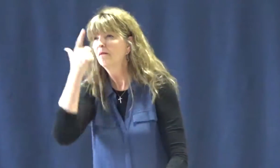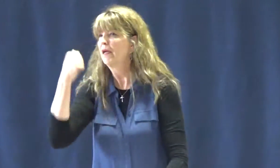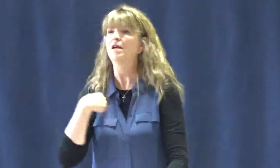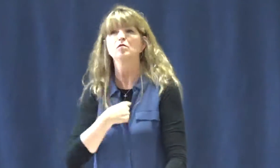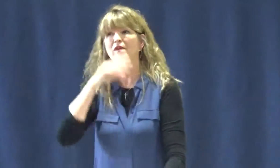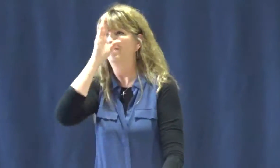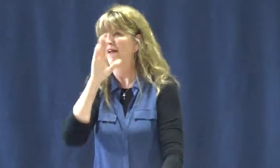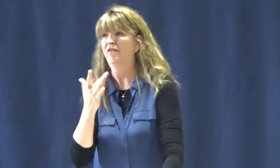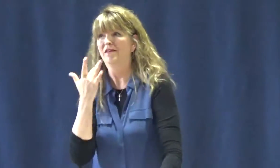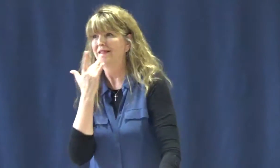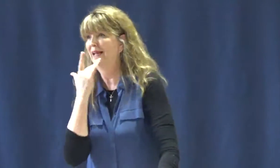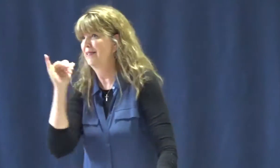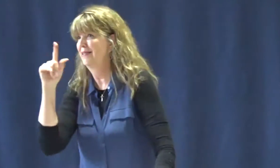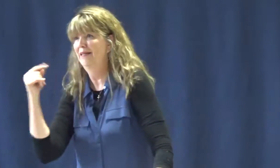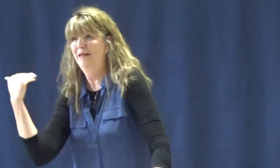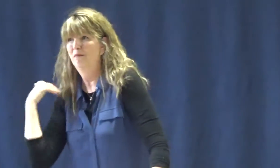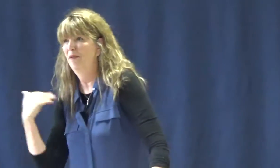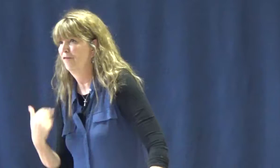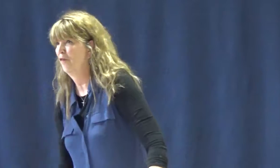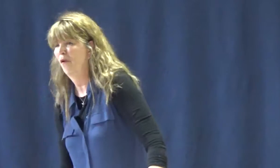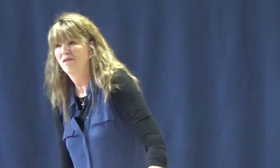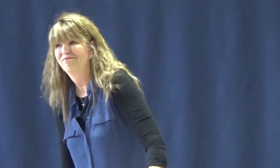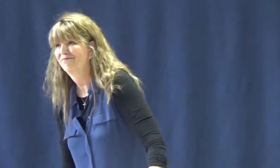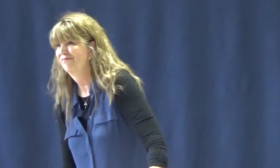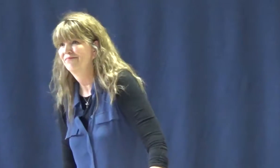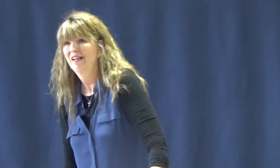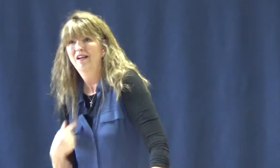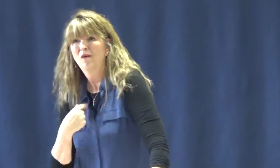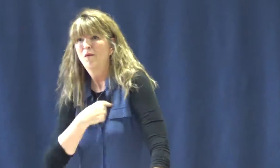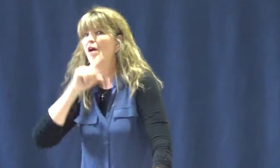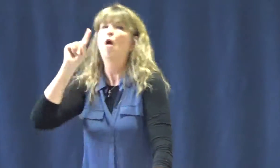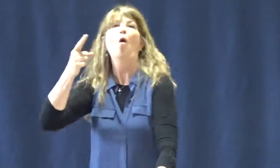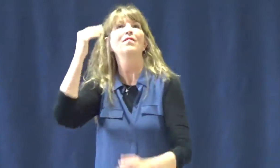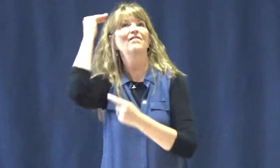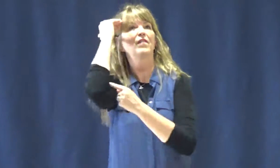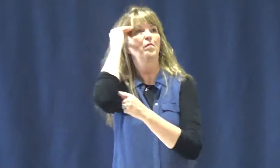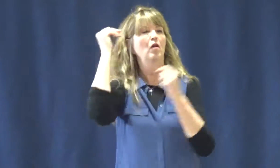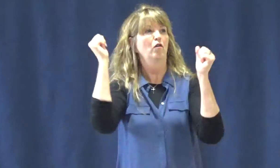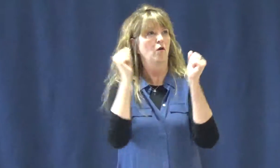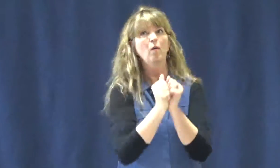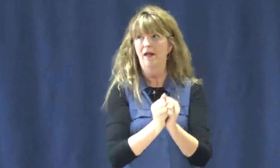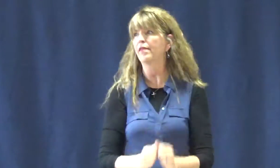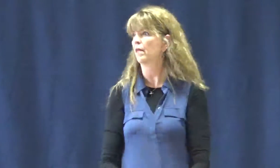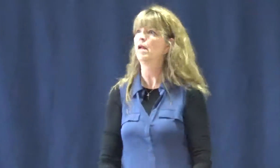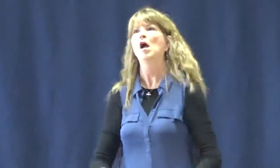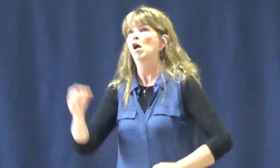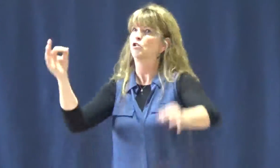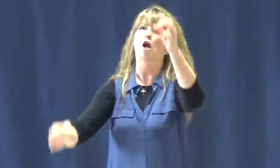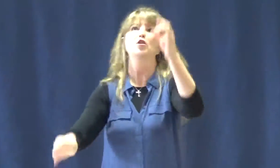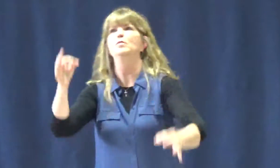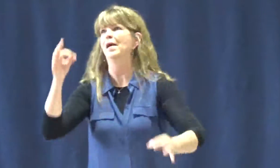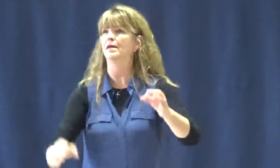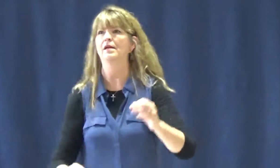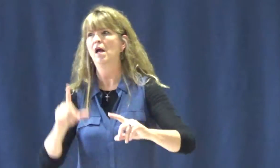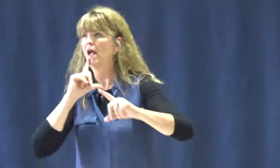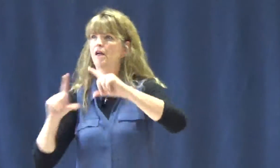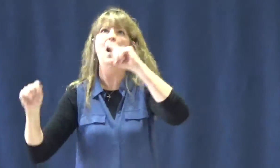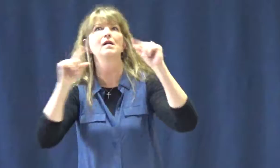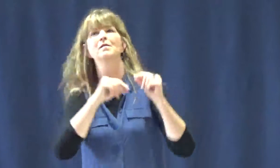fathom, because we have never tasted it. We have never seen it before. We are only familiar with judgment